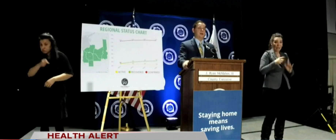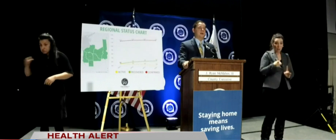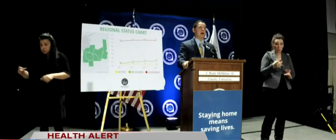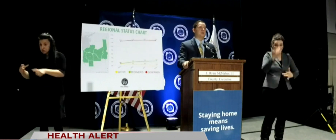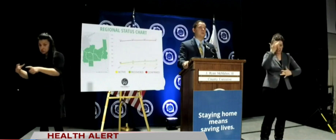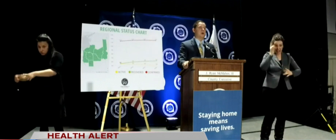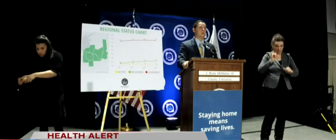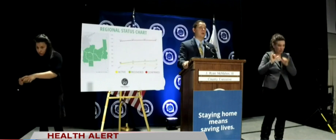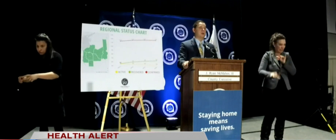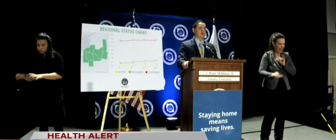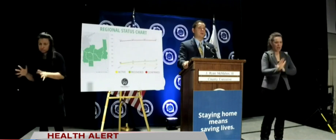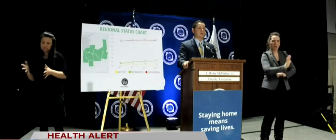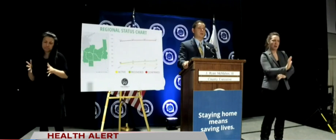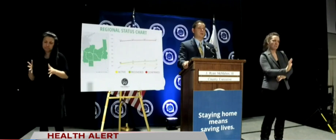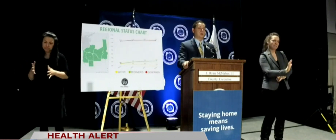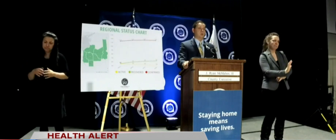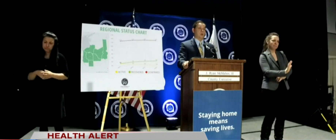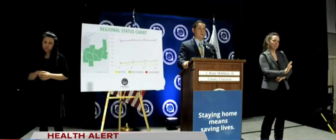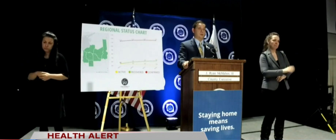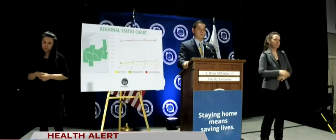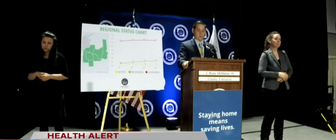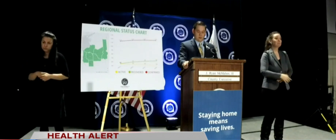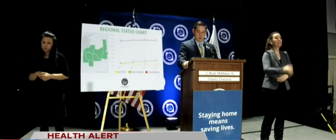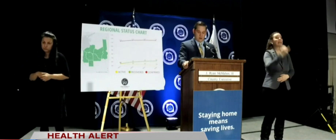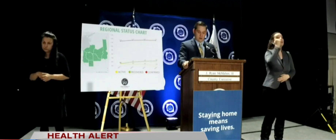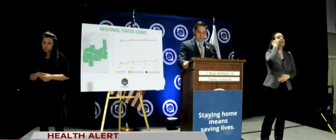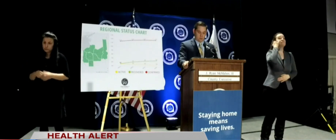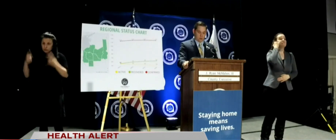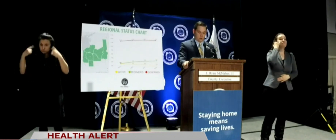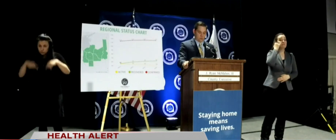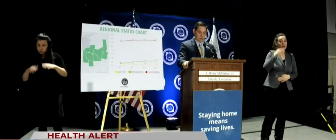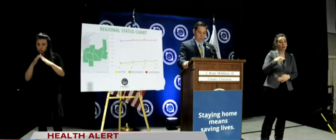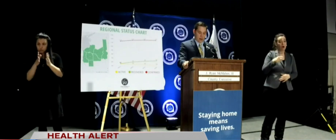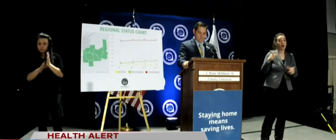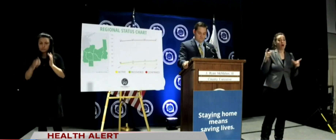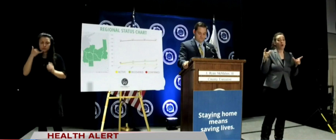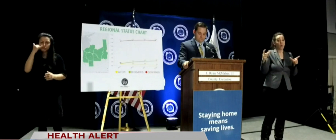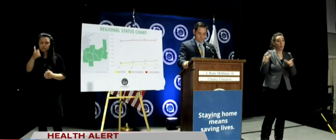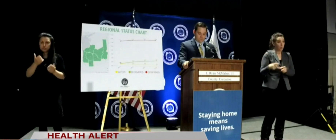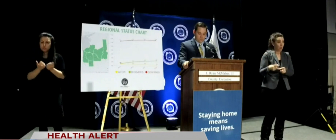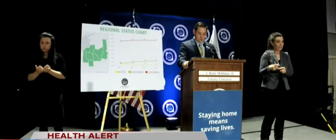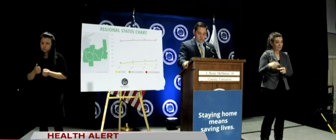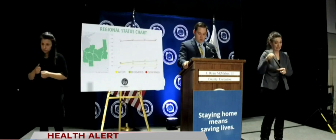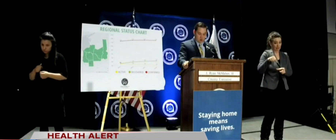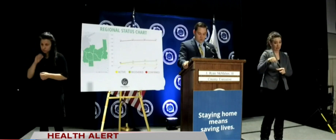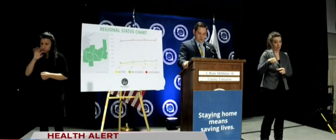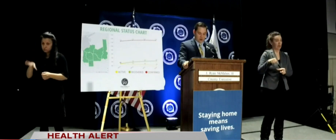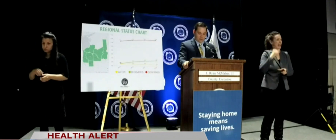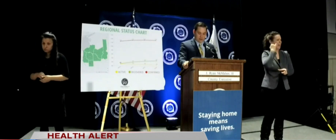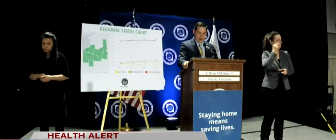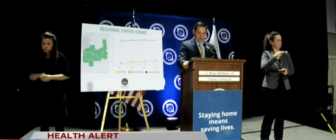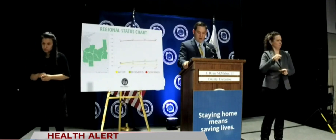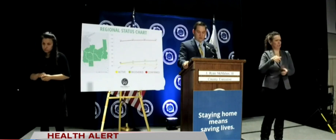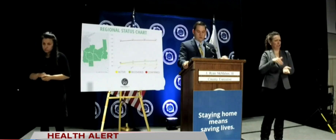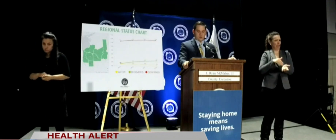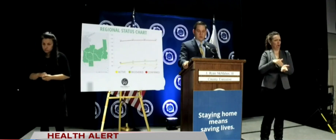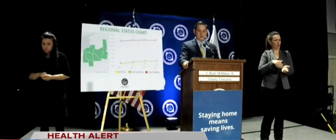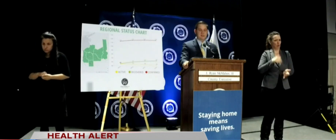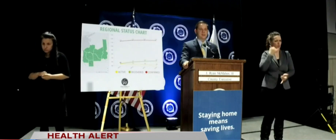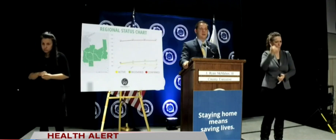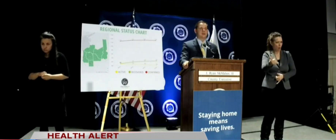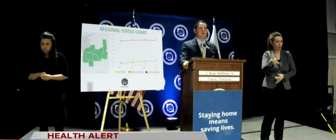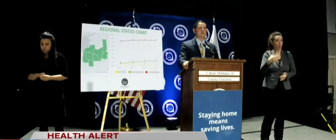the Onondaga County Health Department, if you need to be in a quarantine. Important to remember that. We've talked a lot about